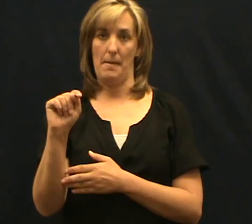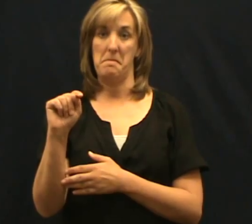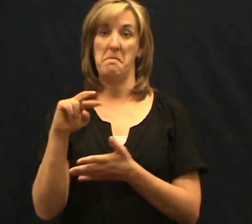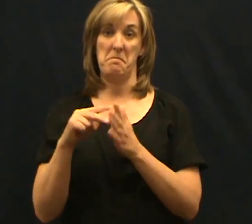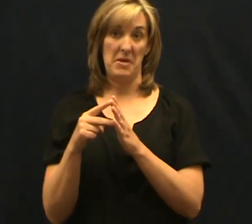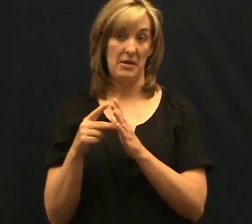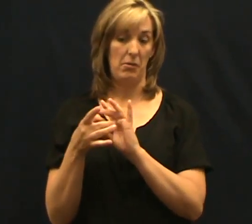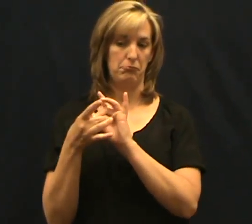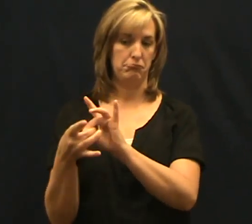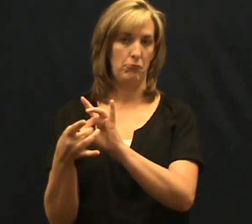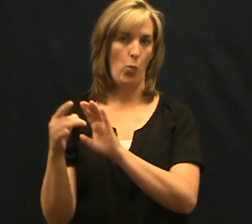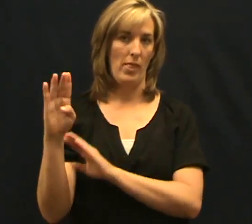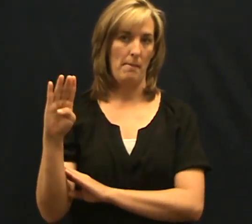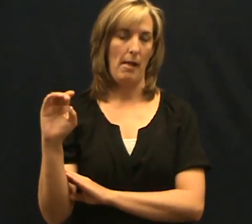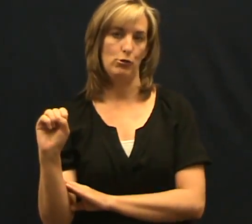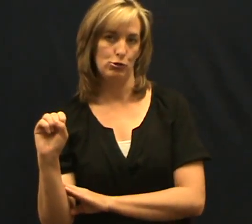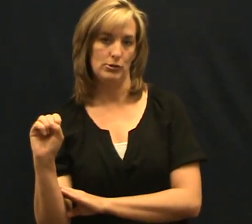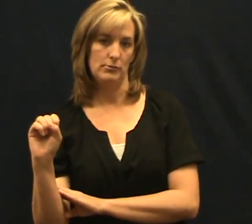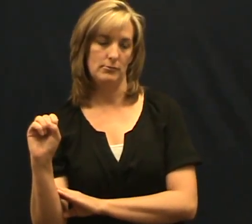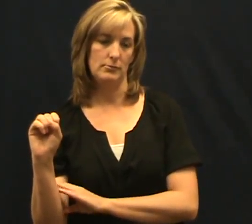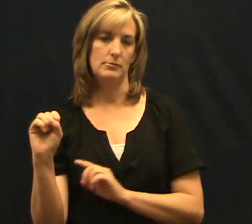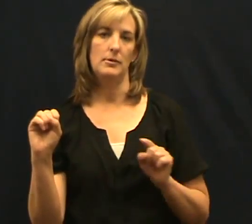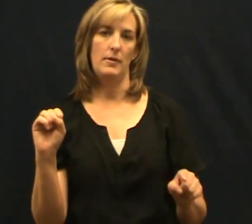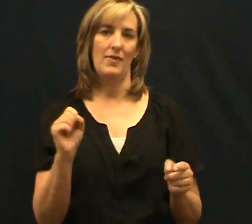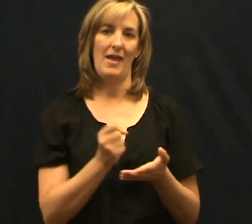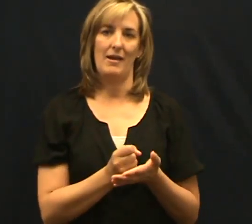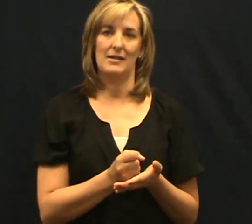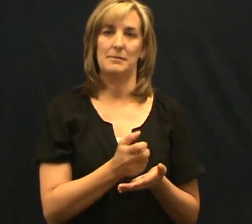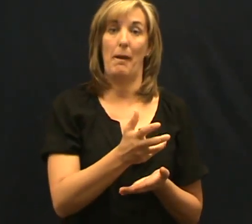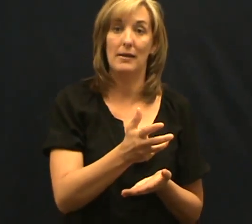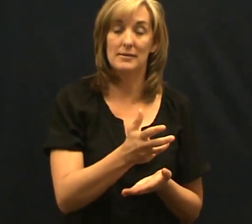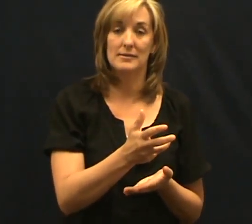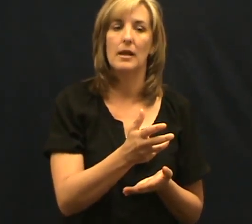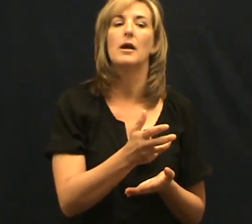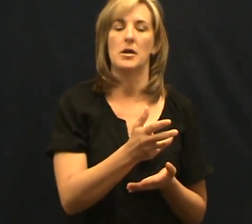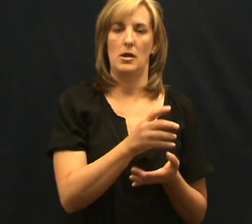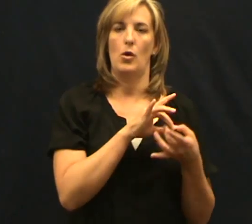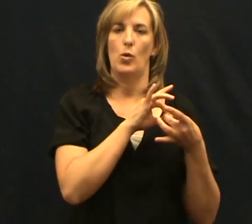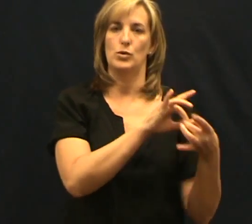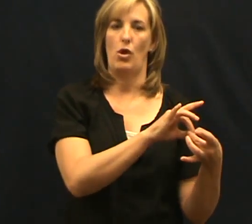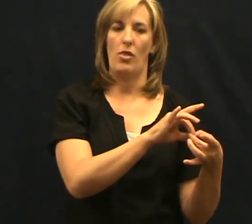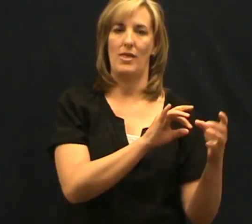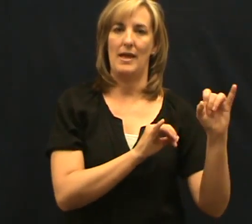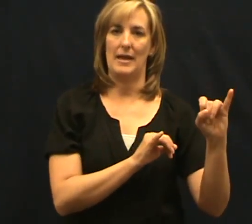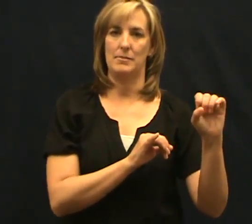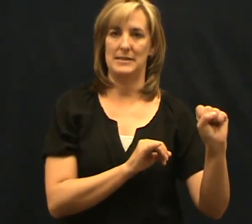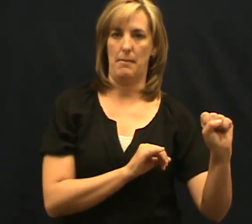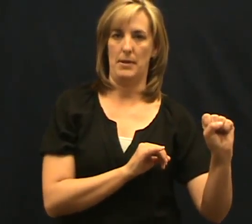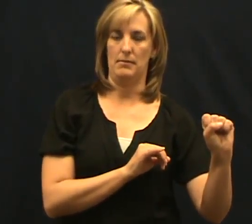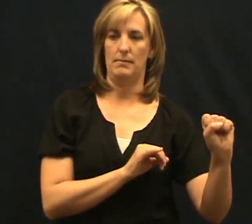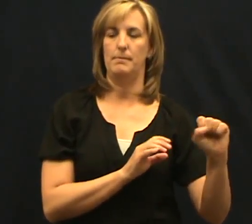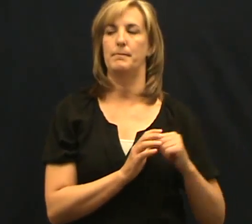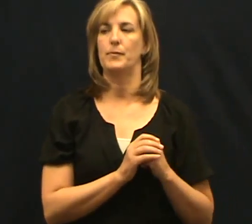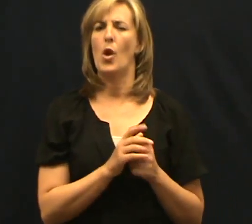expense account. It goes on the income statement. Let's look at note 2. what is accumulated